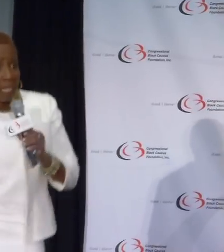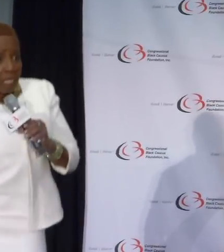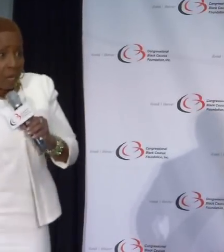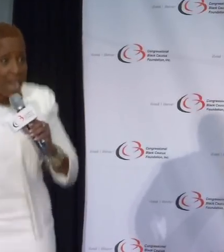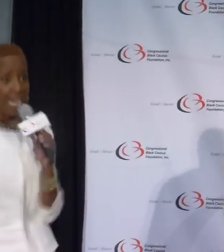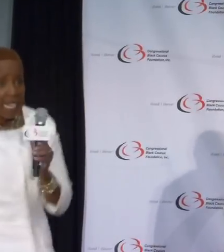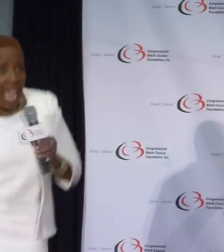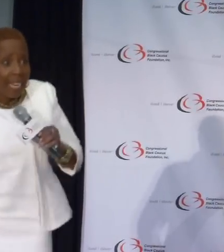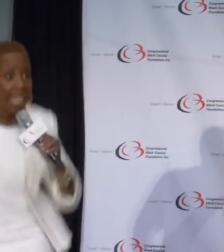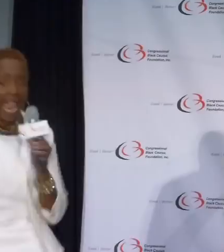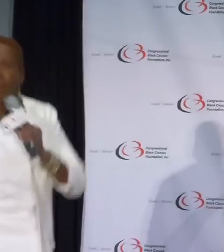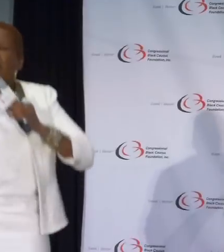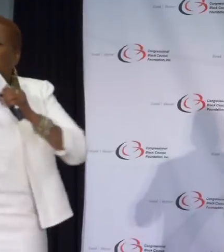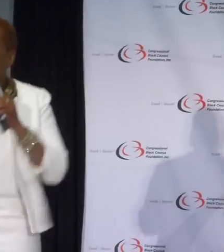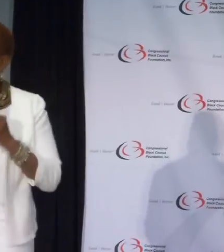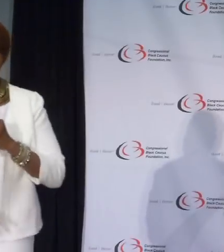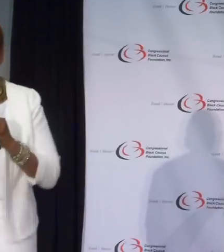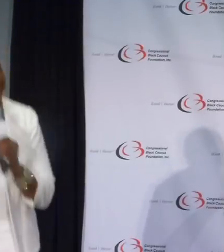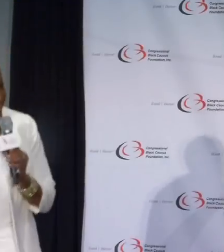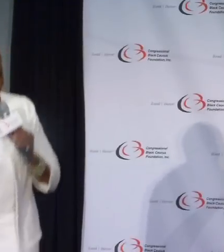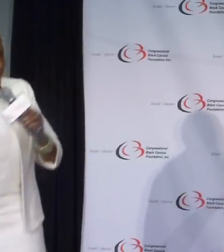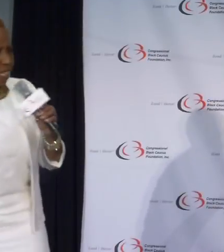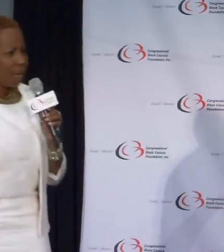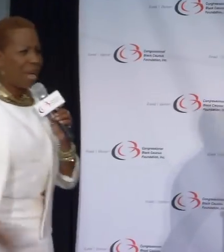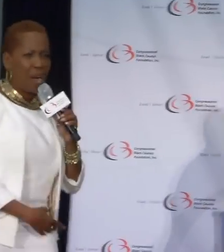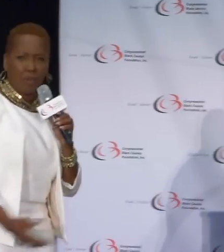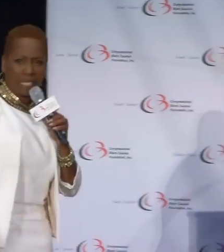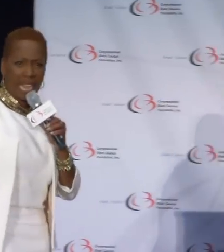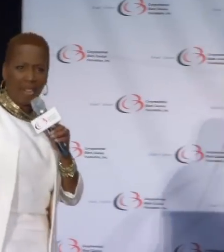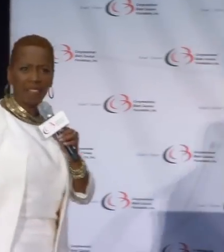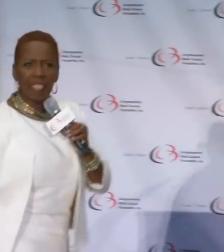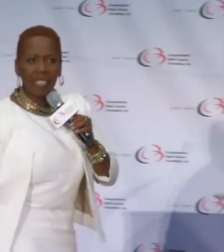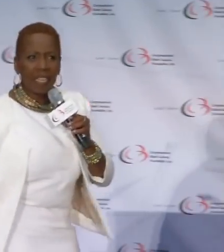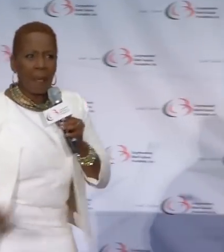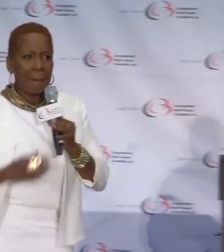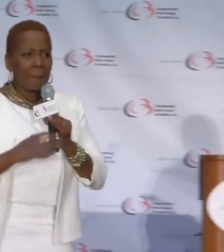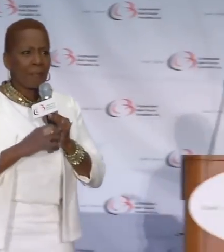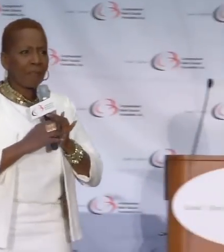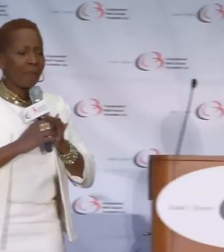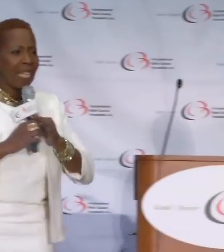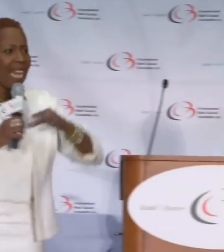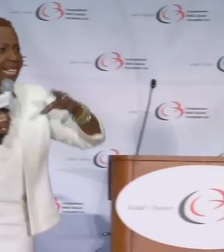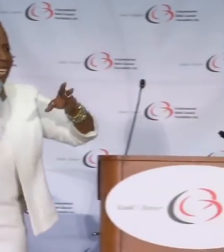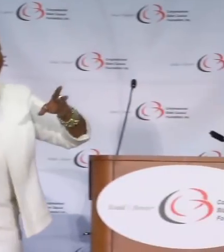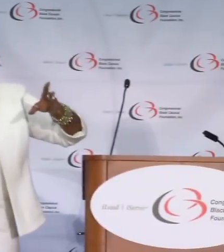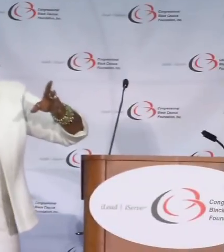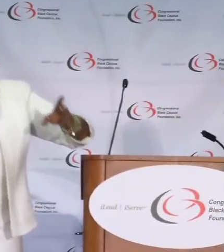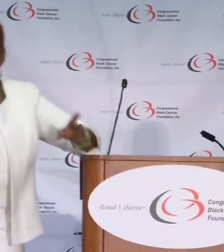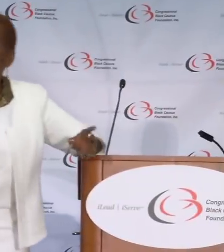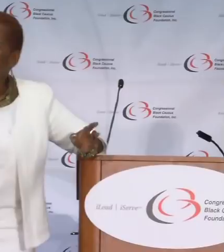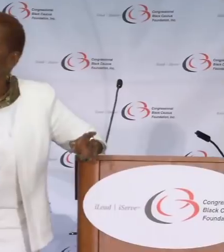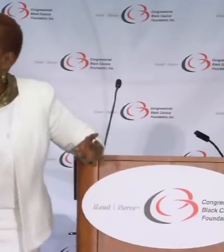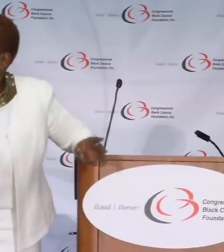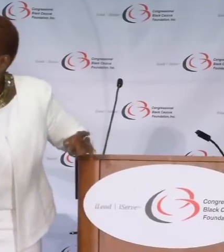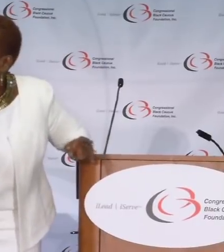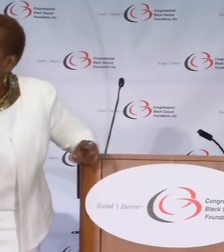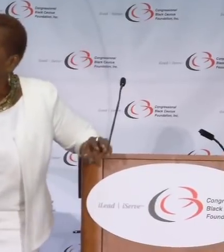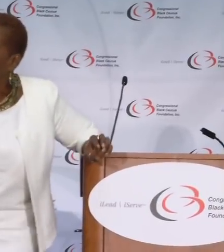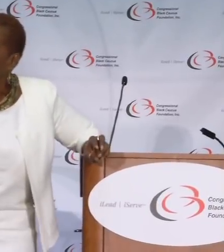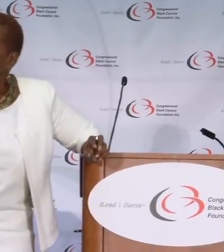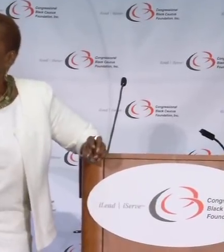Got me looking so crazy like that. I was looking crazy to my own self. And I didn't have nothing to do with him.